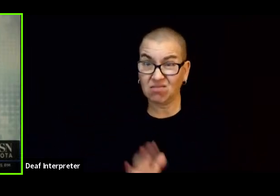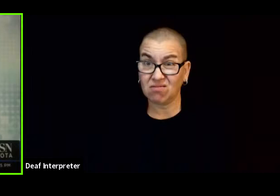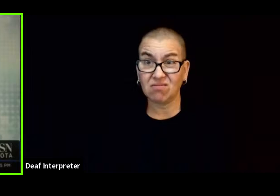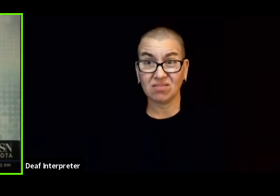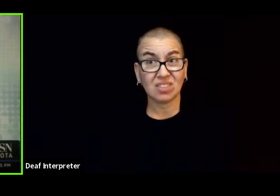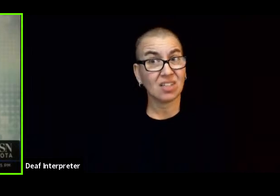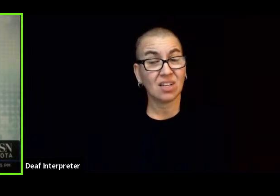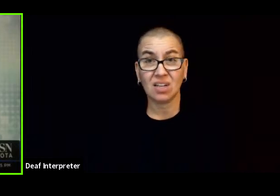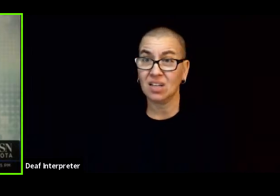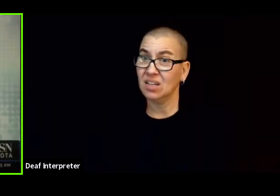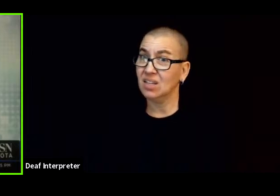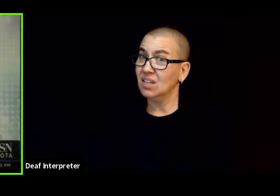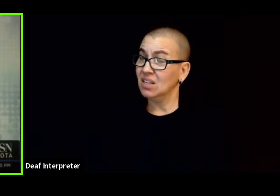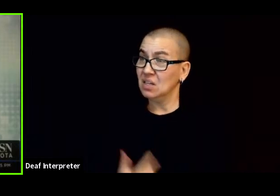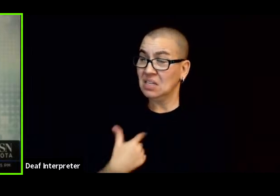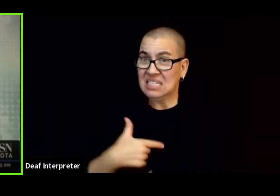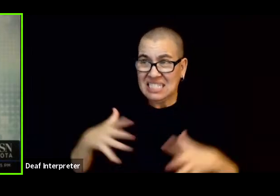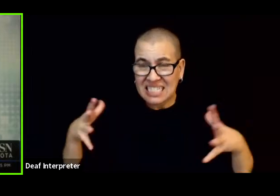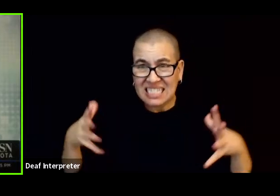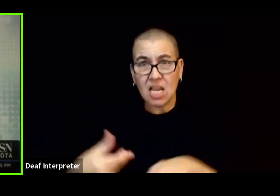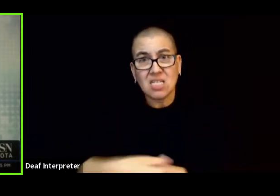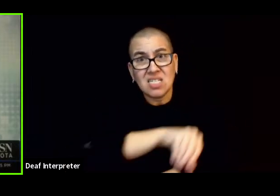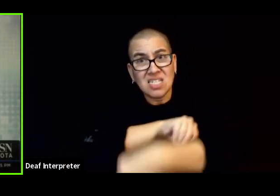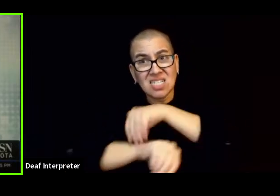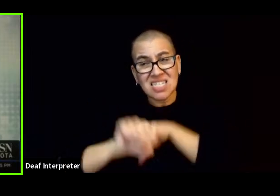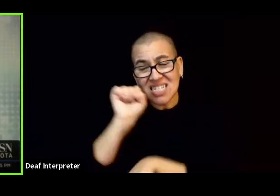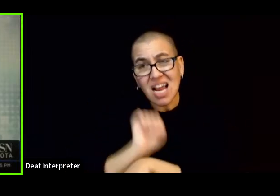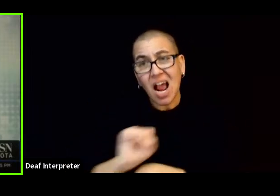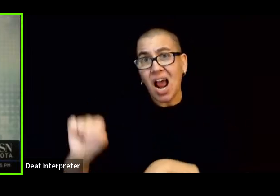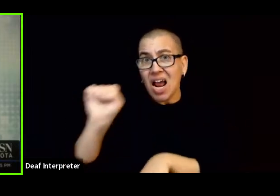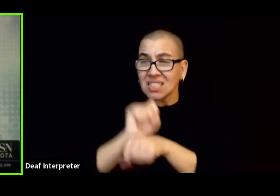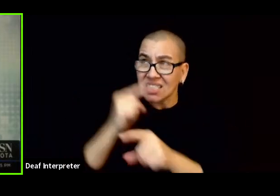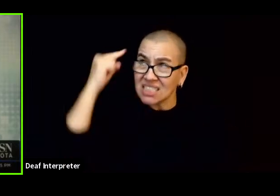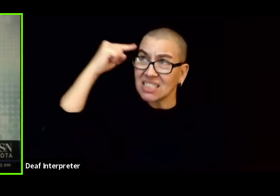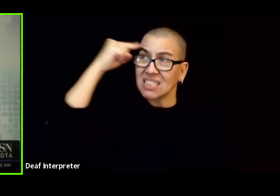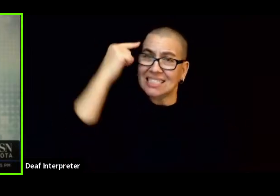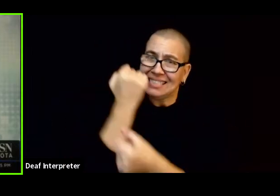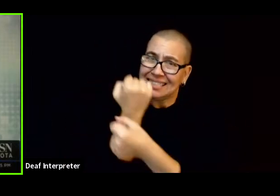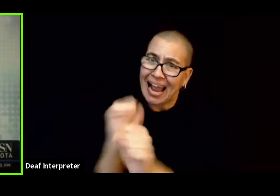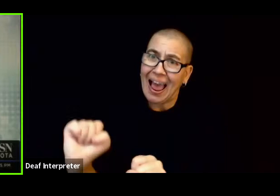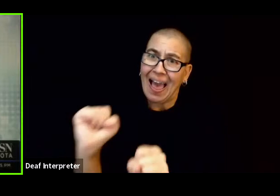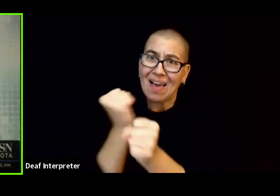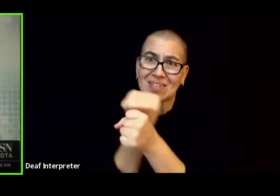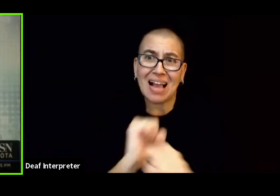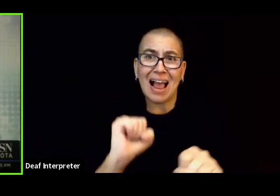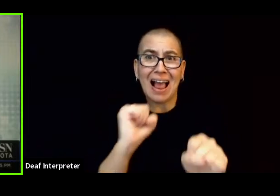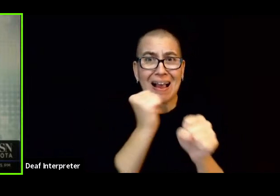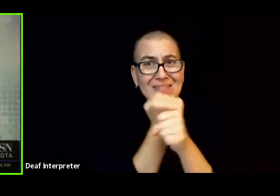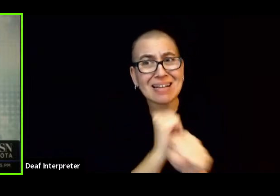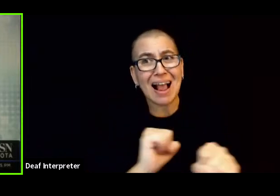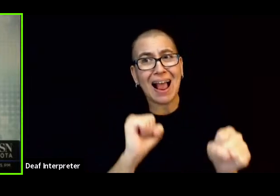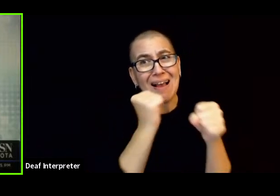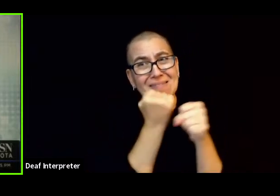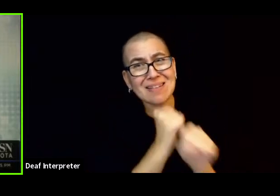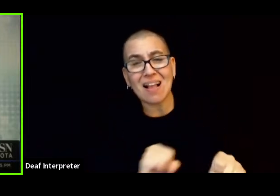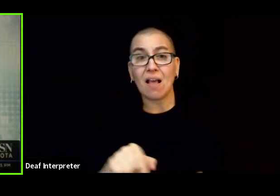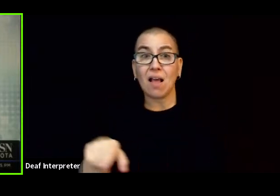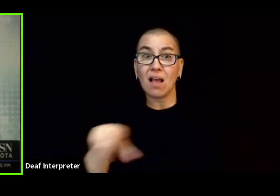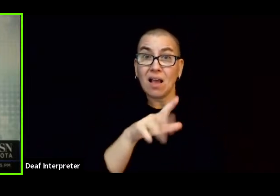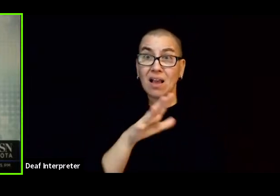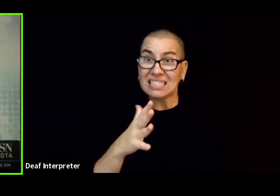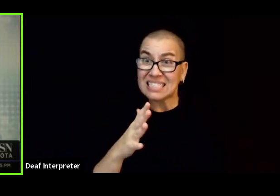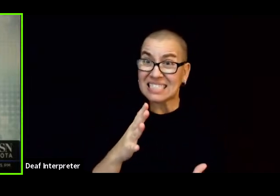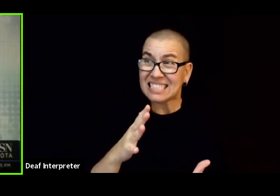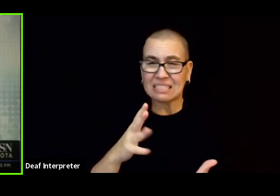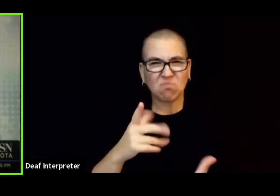safe. However, their good work cannot completely insulate facilities and residents from the high rate of viral transmission in the